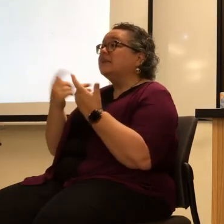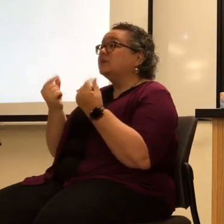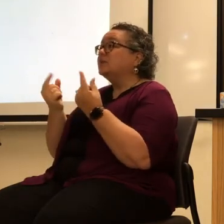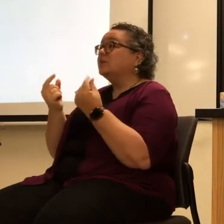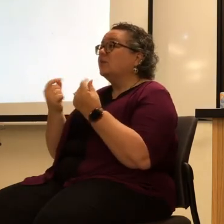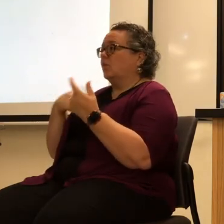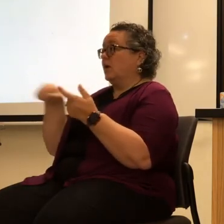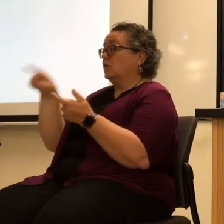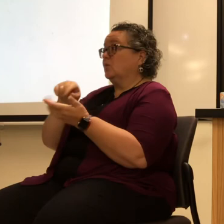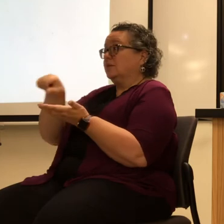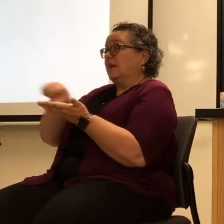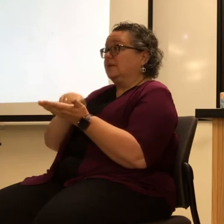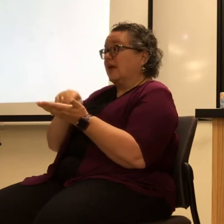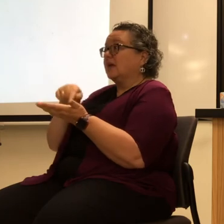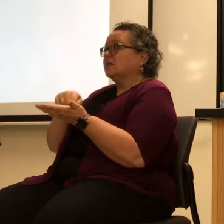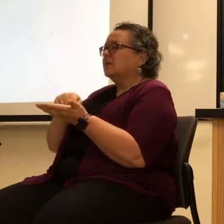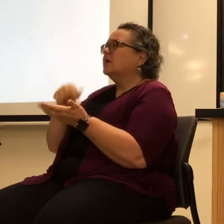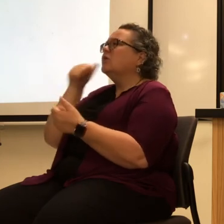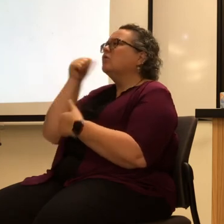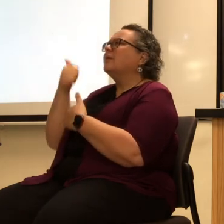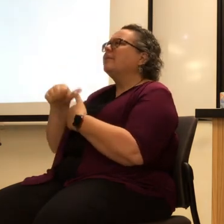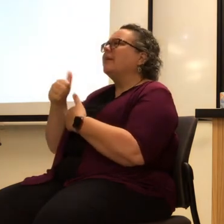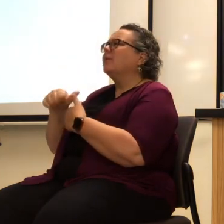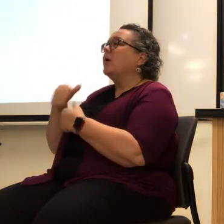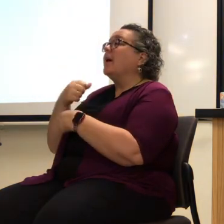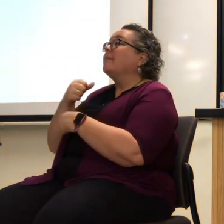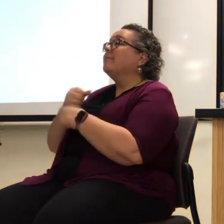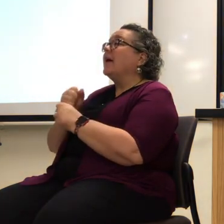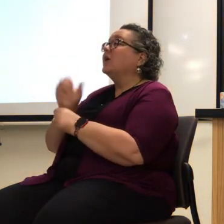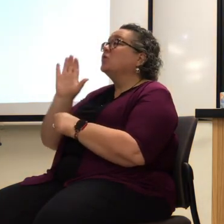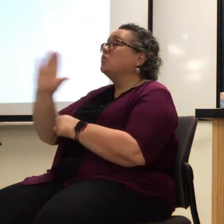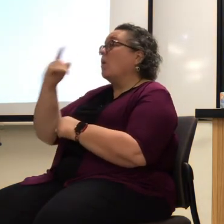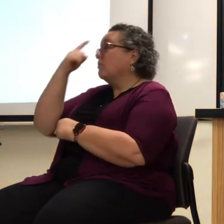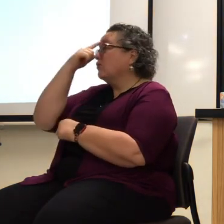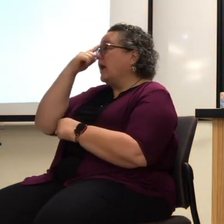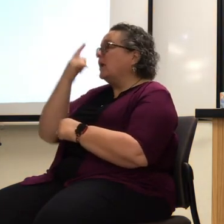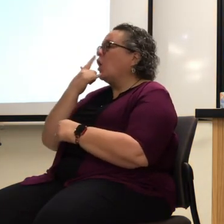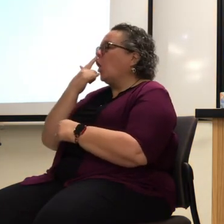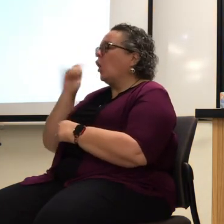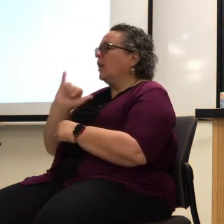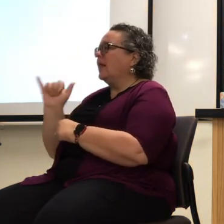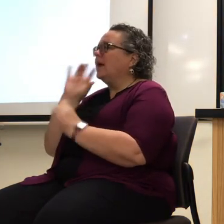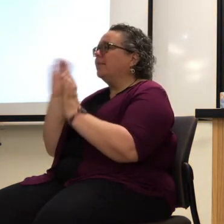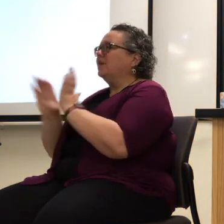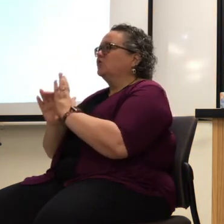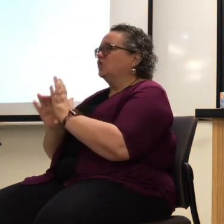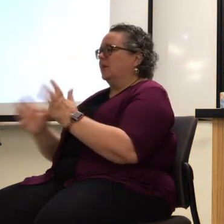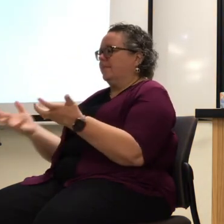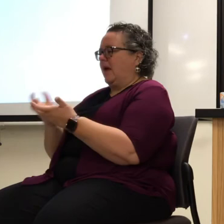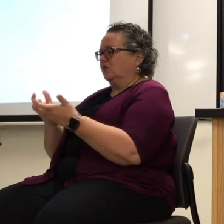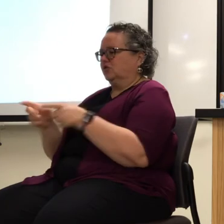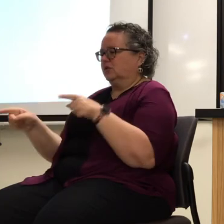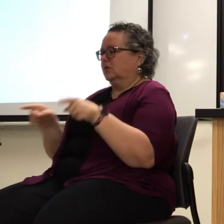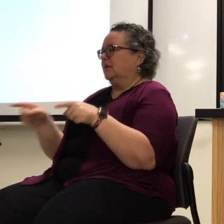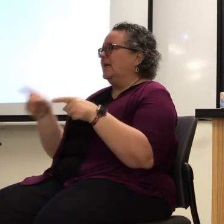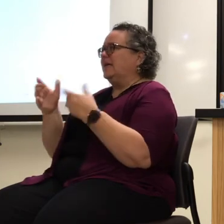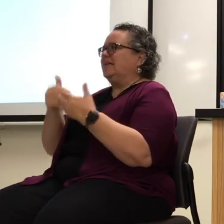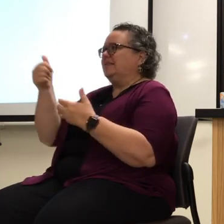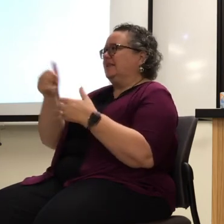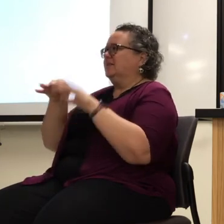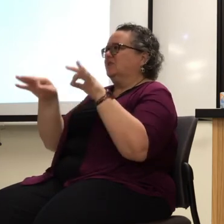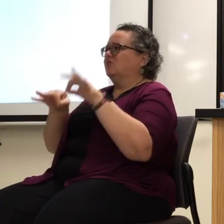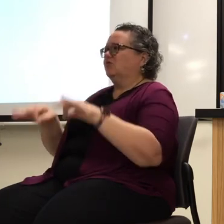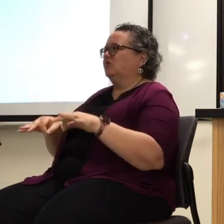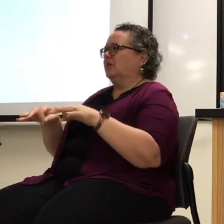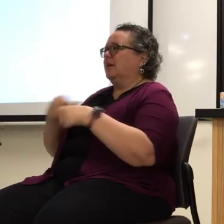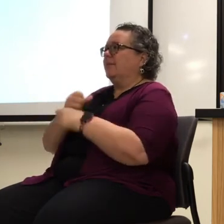is just make your brain look like the picture. That's the easiest instruction I can give.